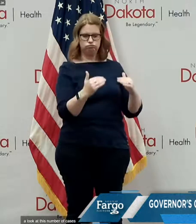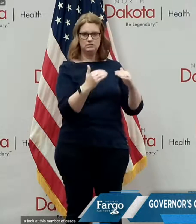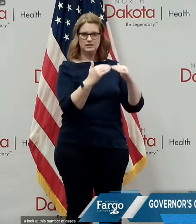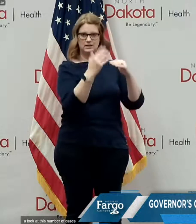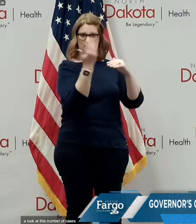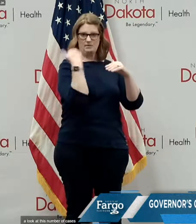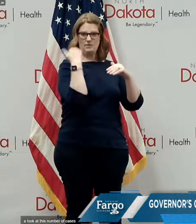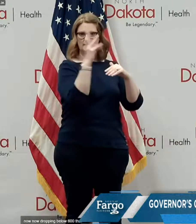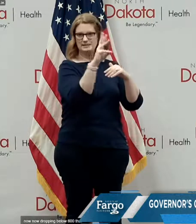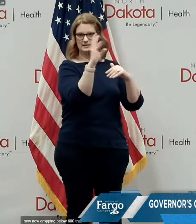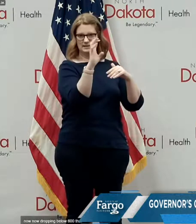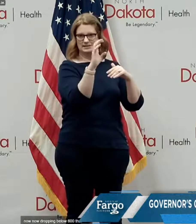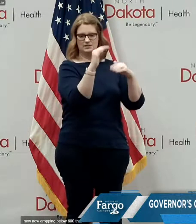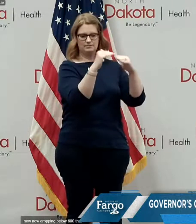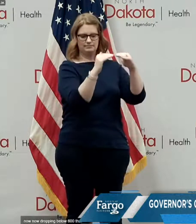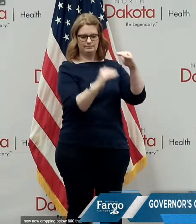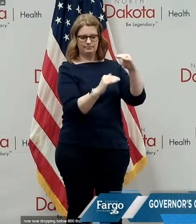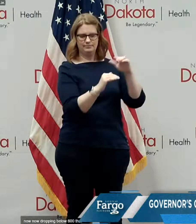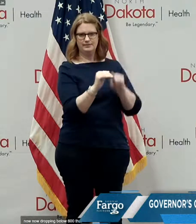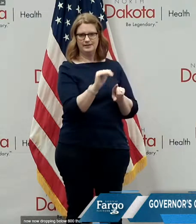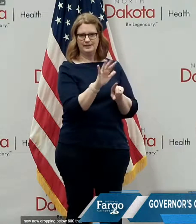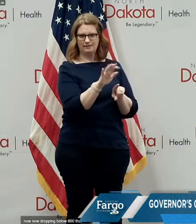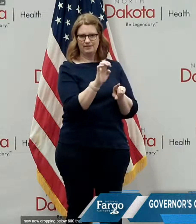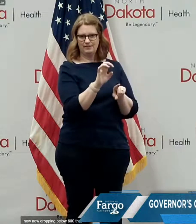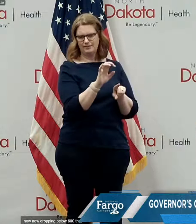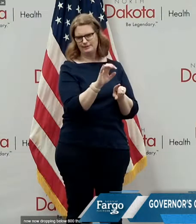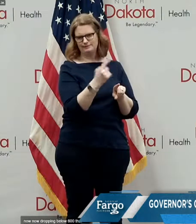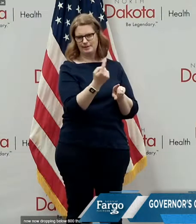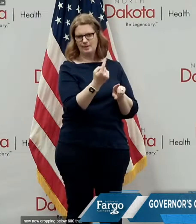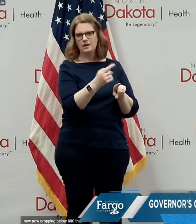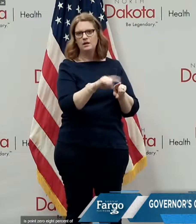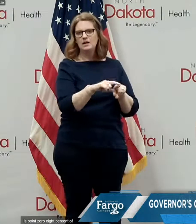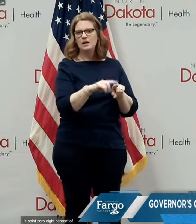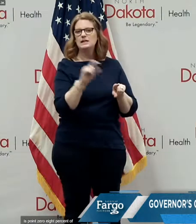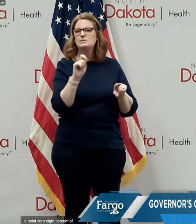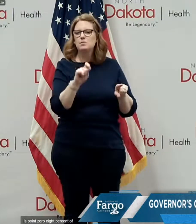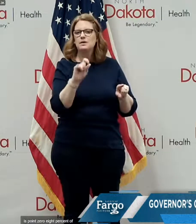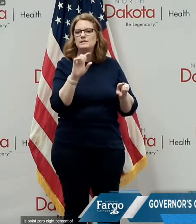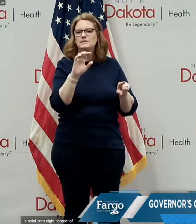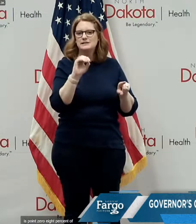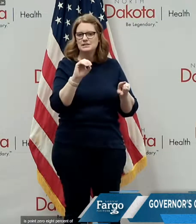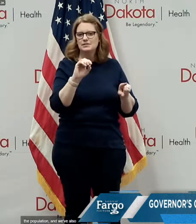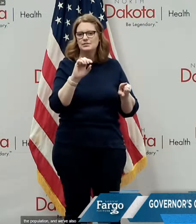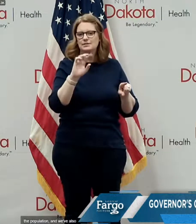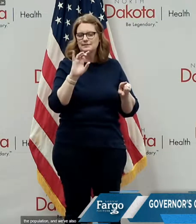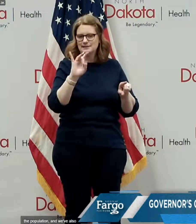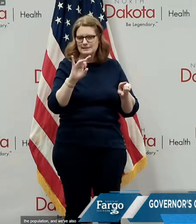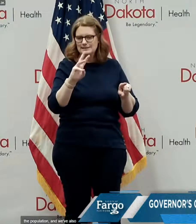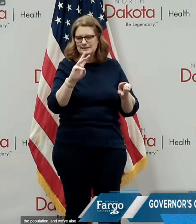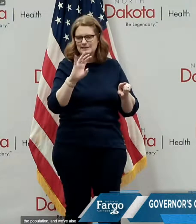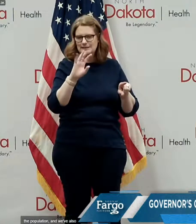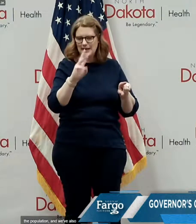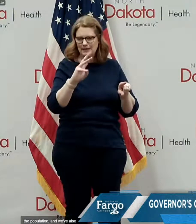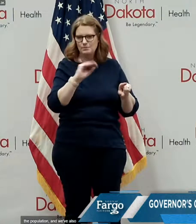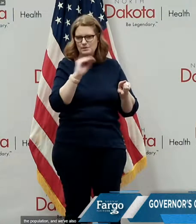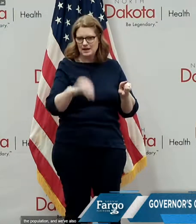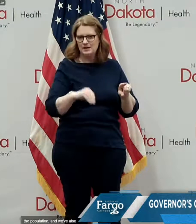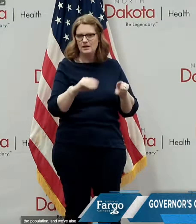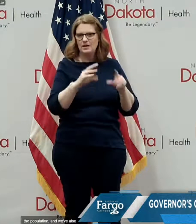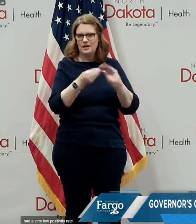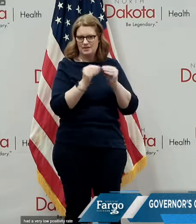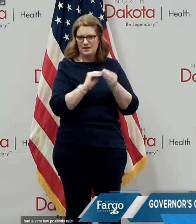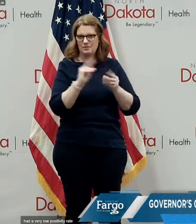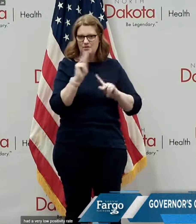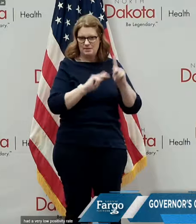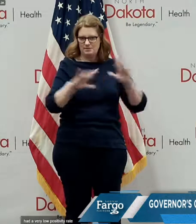is 0.08% of the population, and we've also had a very low positivity rate the entire